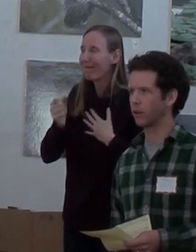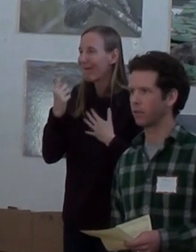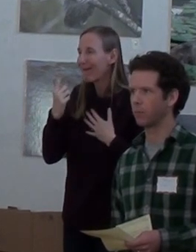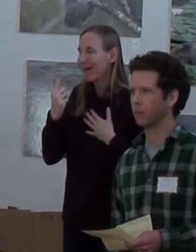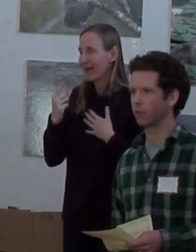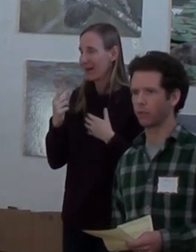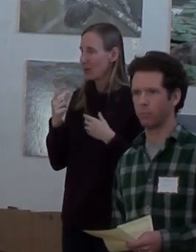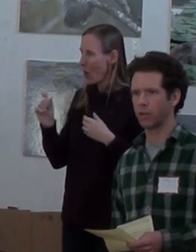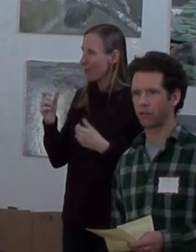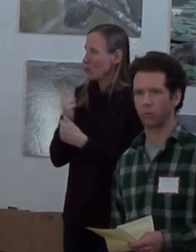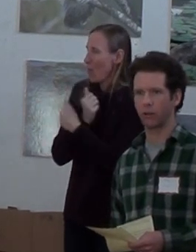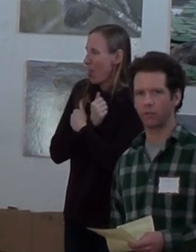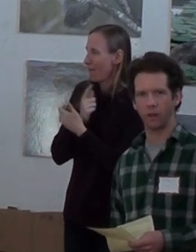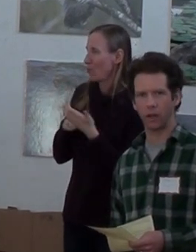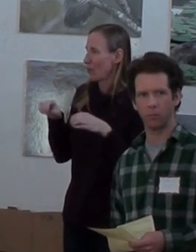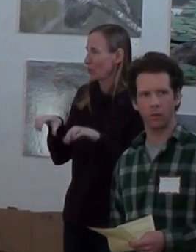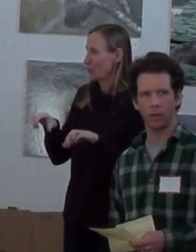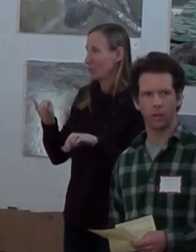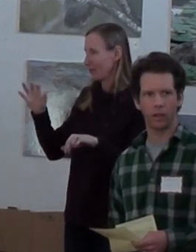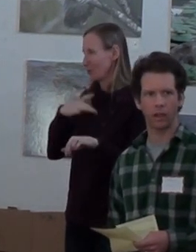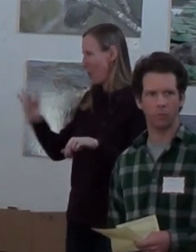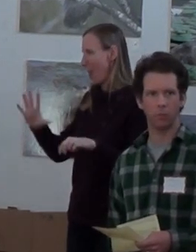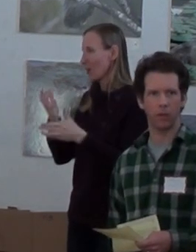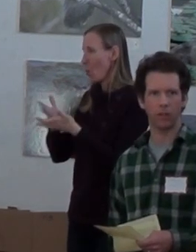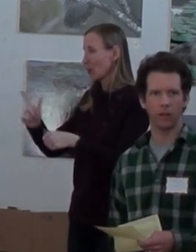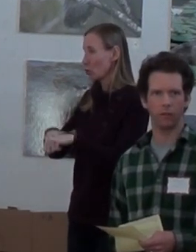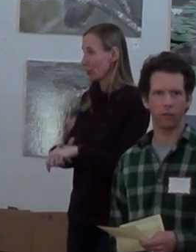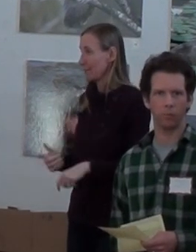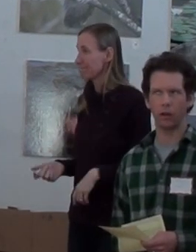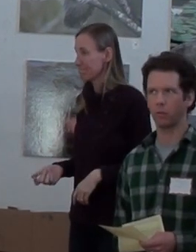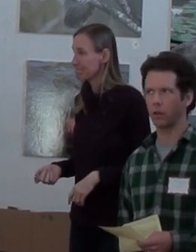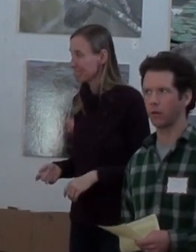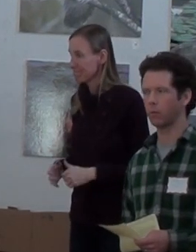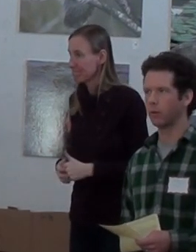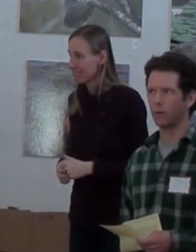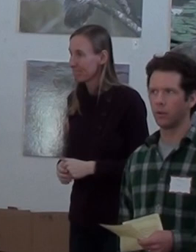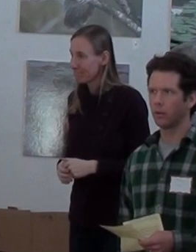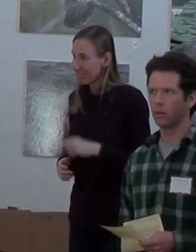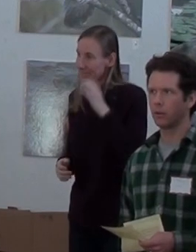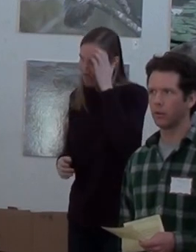then why, this is the biggest waste of time, and I could be making,